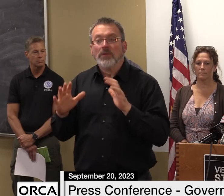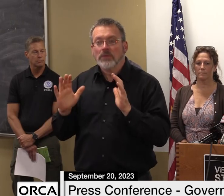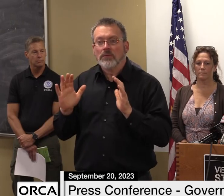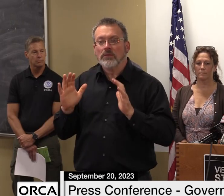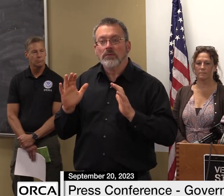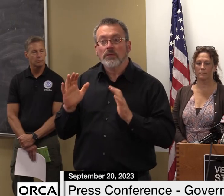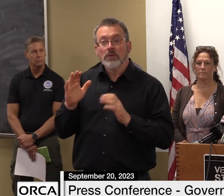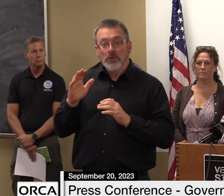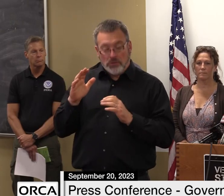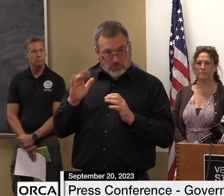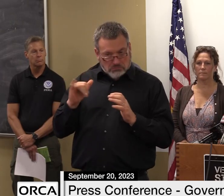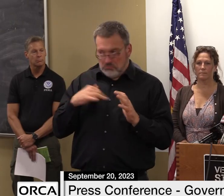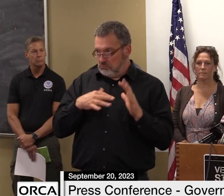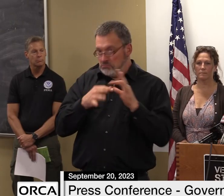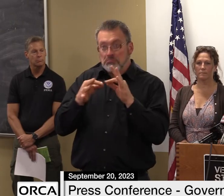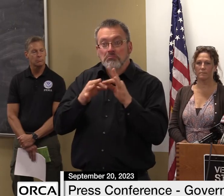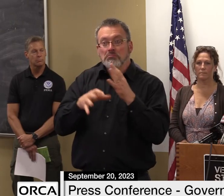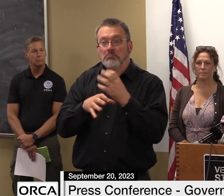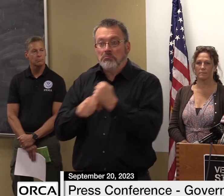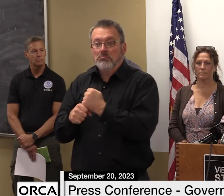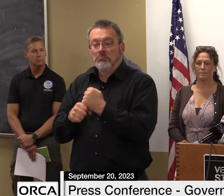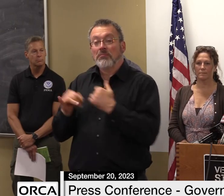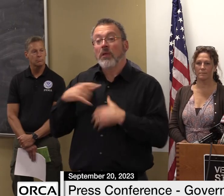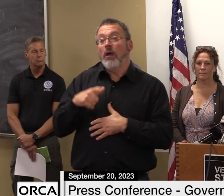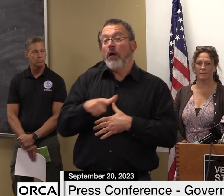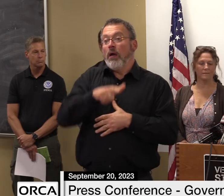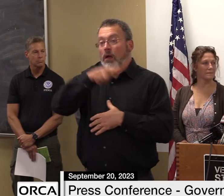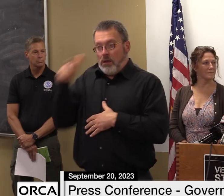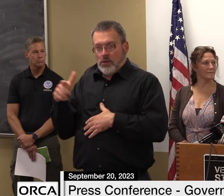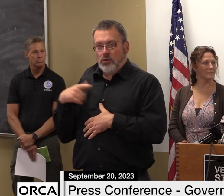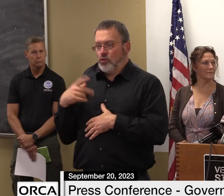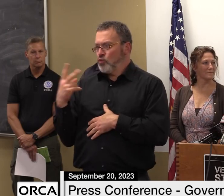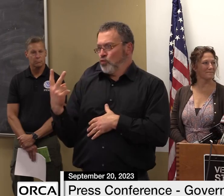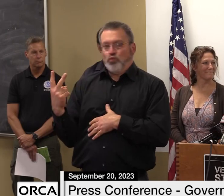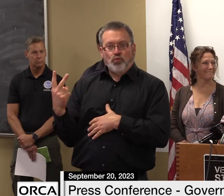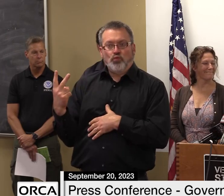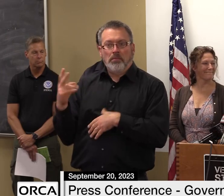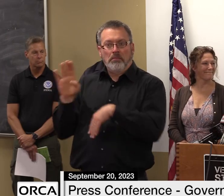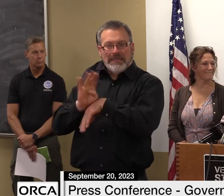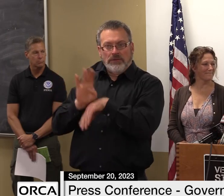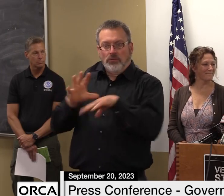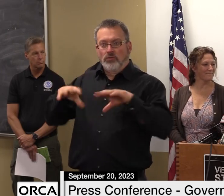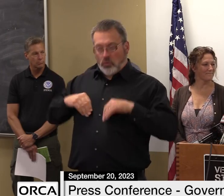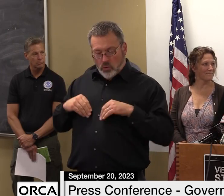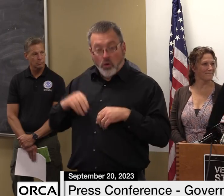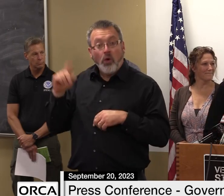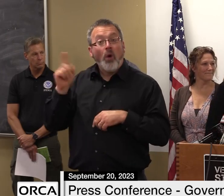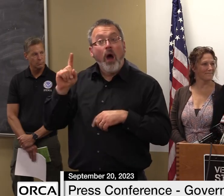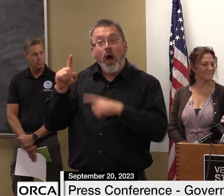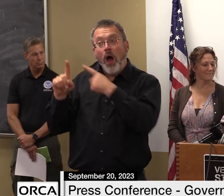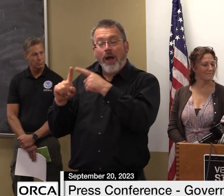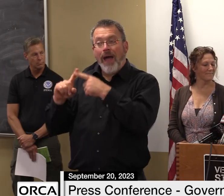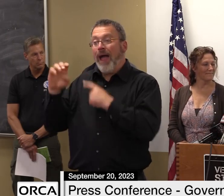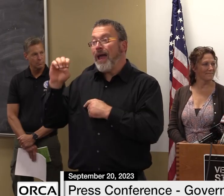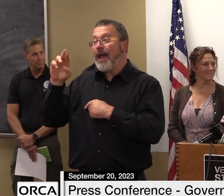now over to Erica Hayes from the Cambridge Village Market. Thank you.